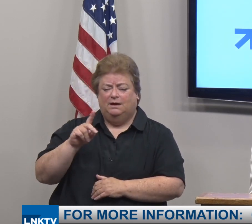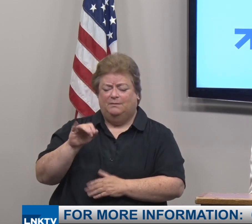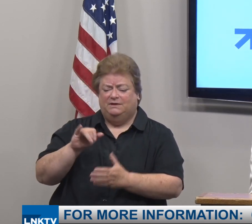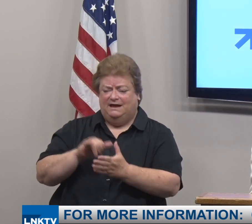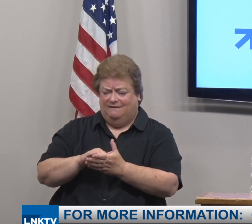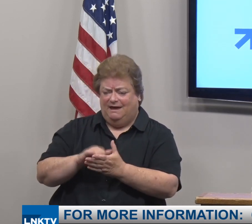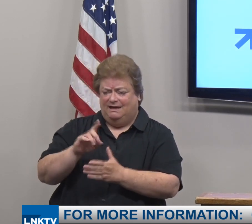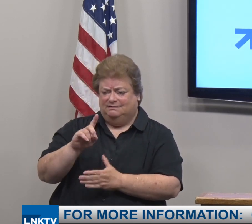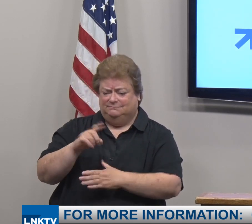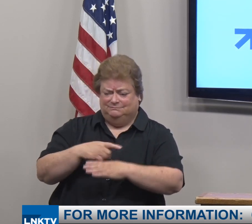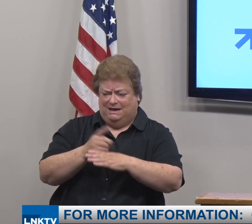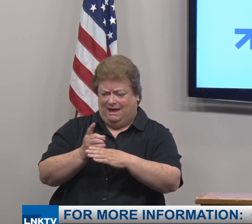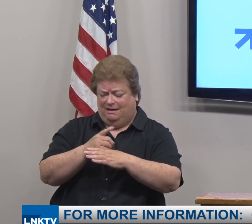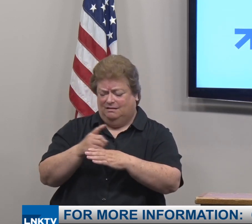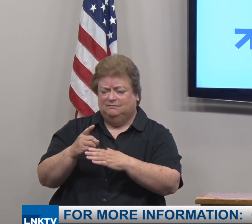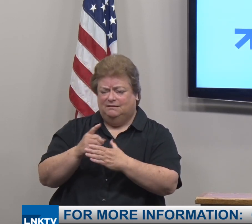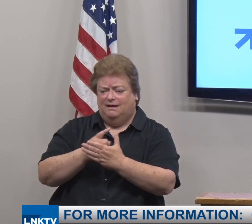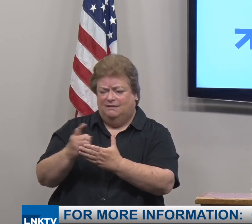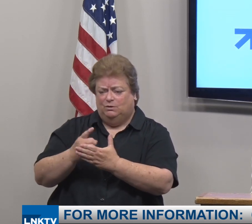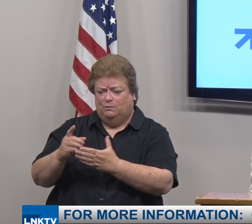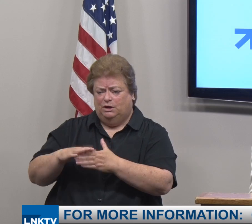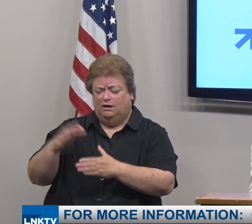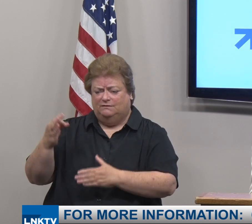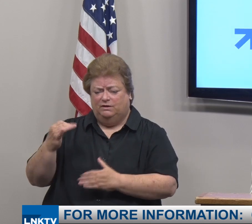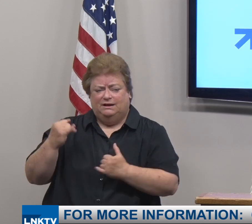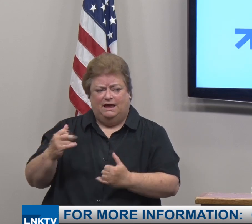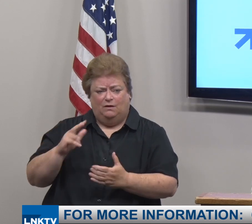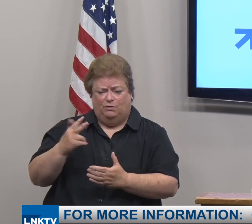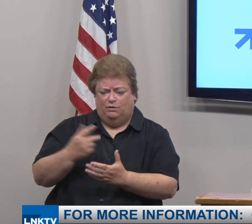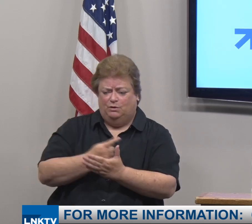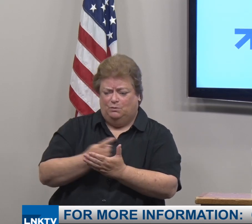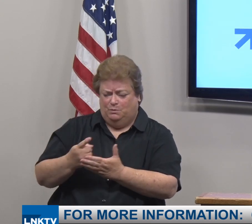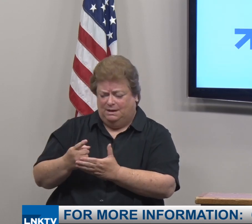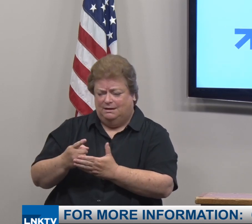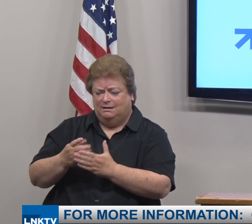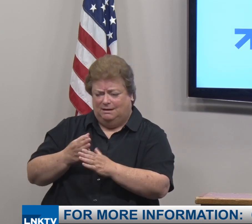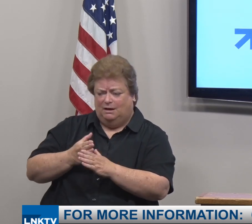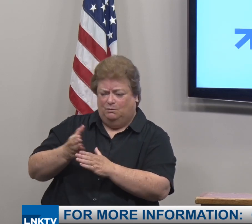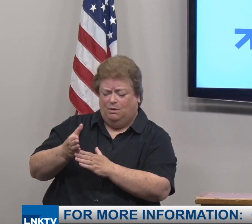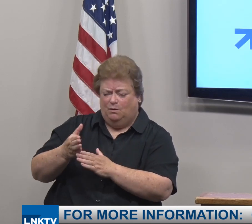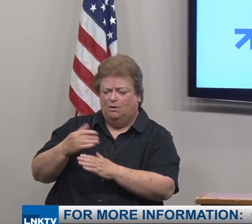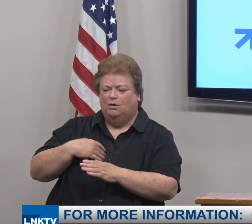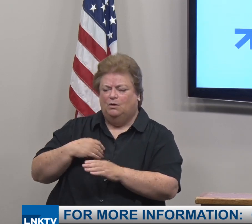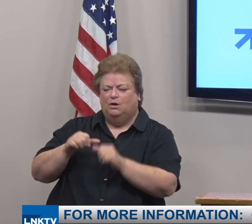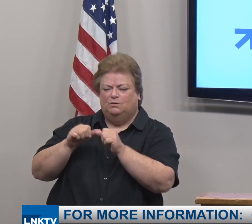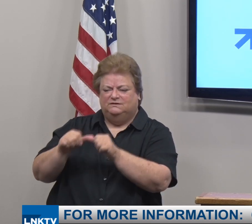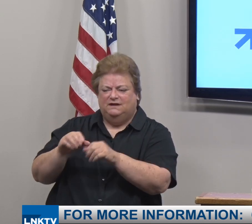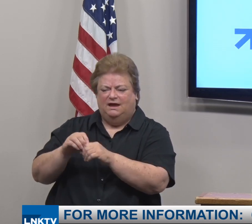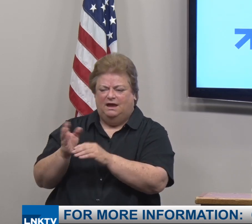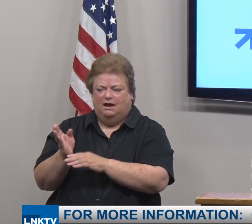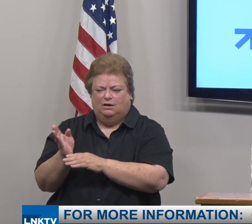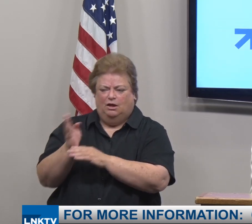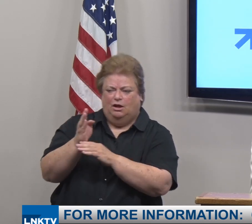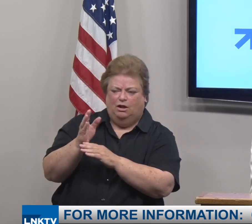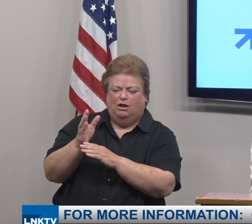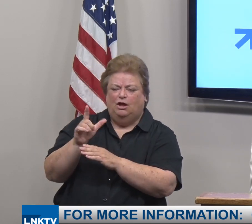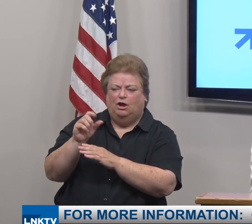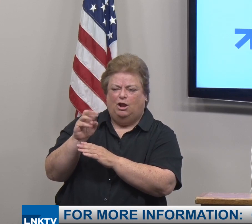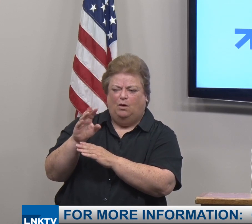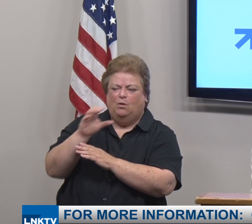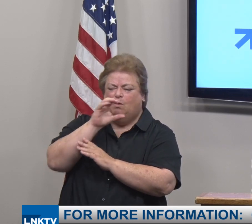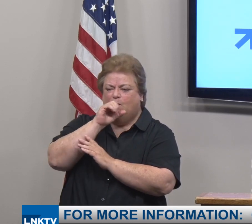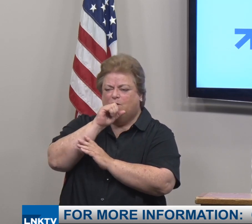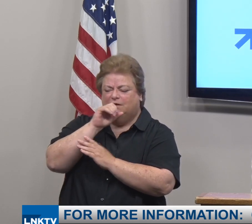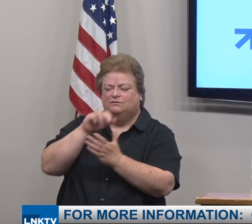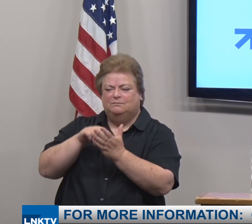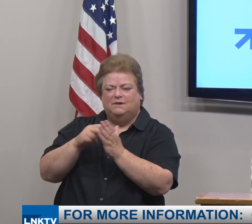every Friday, and for the third week in a row, we will remain in the low orange section of the dial, indicating a high risk